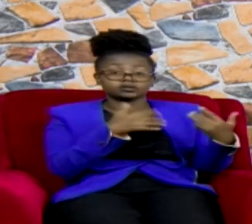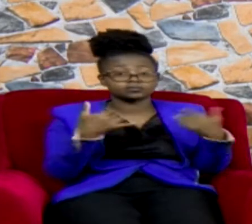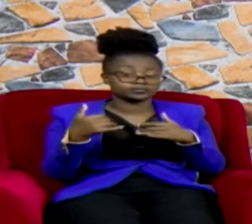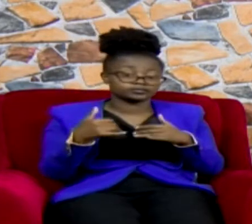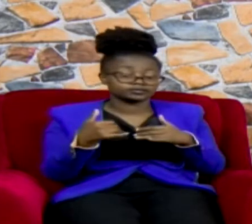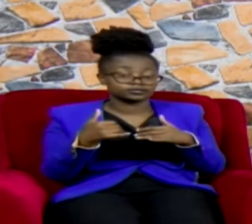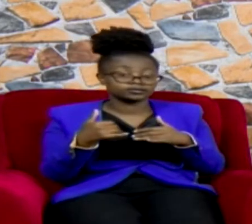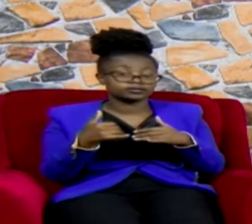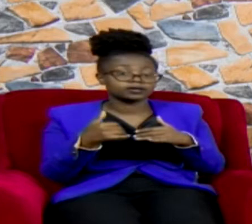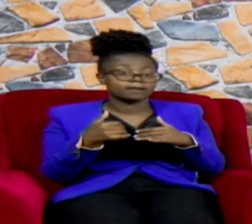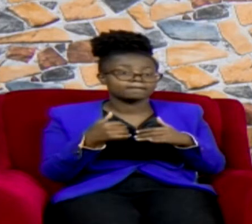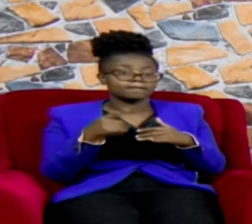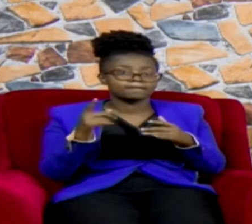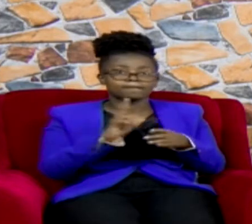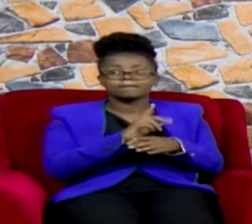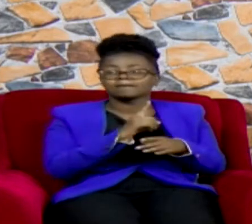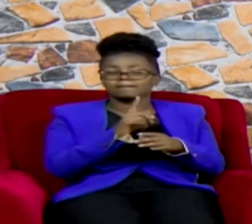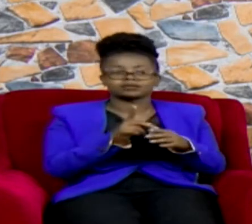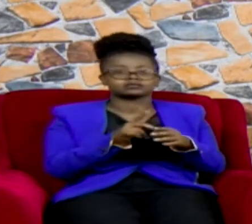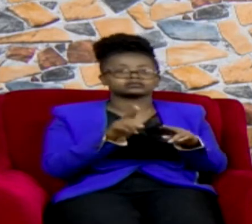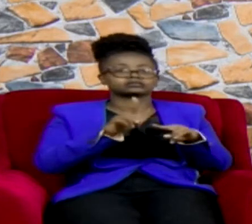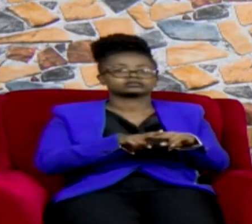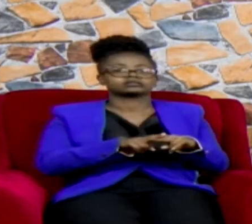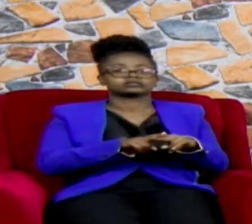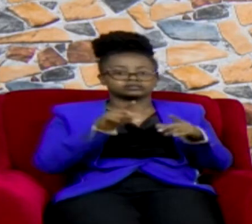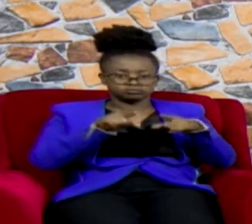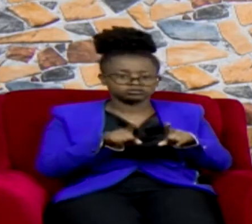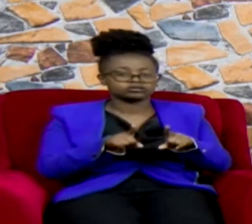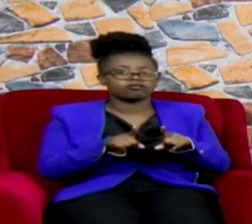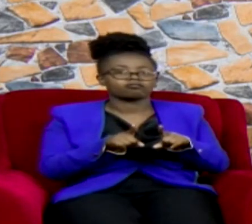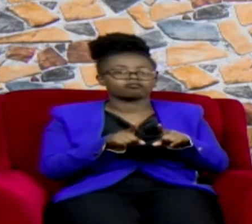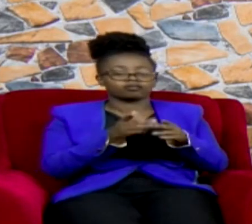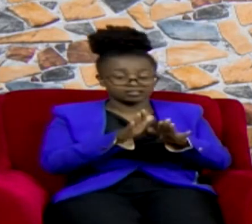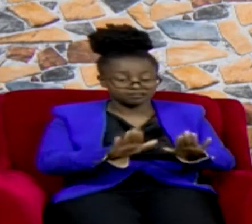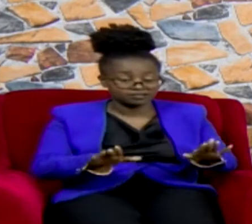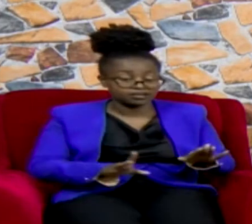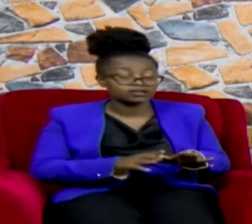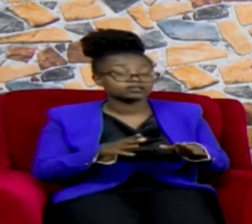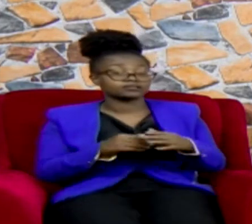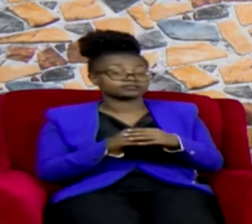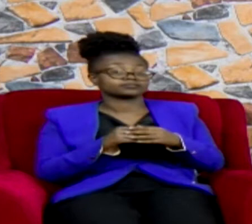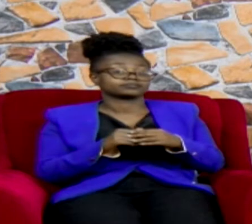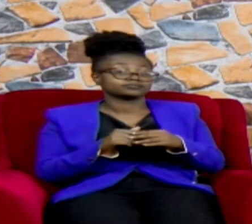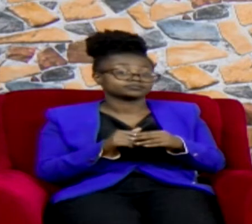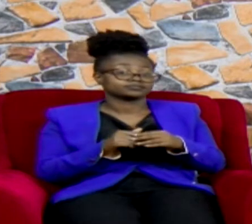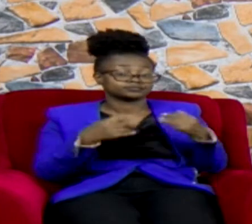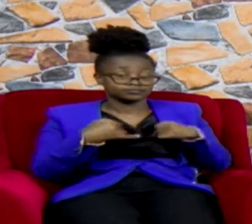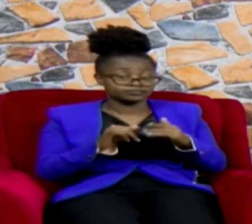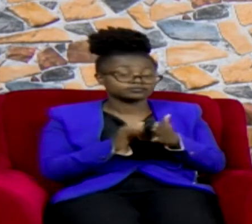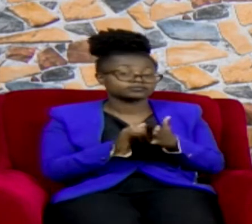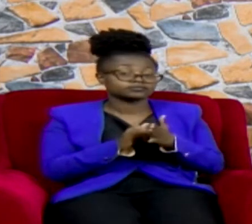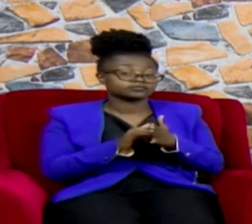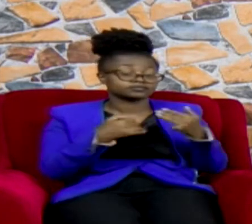time? He's in one corner of the field, all alone, doing his own things, very comfortable. Very, very comfortable. Yes. I have tried that.